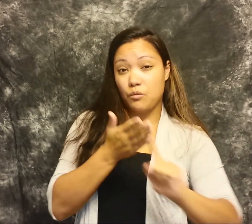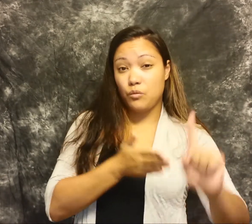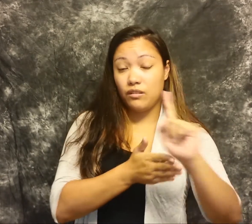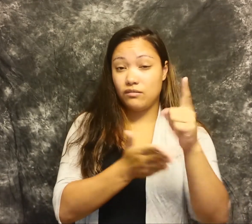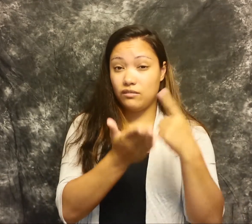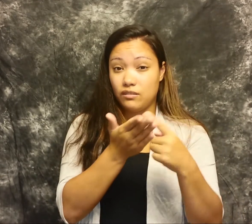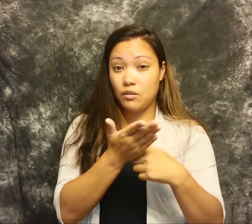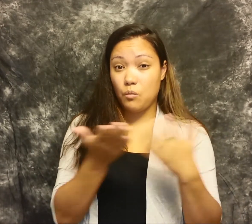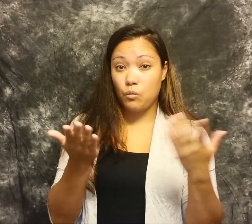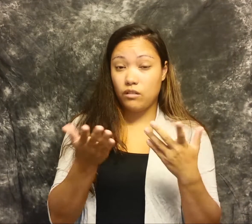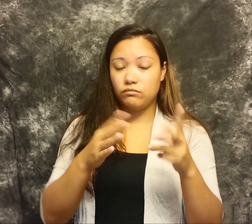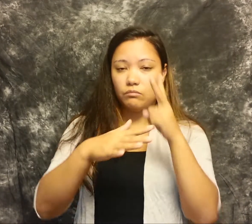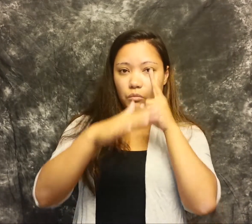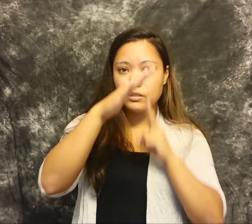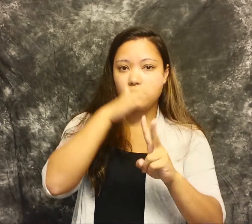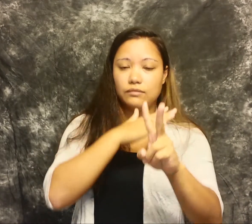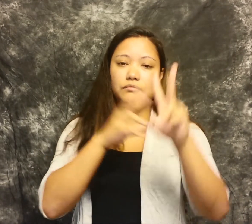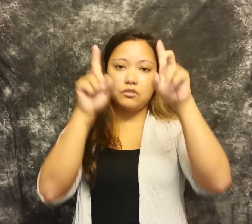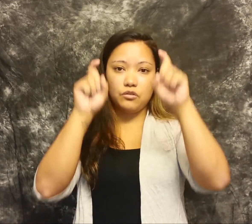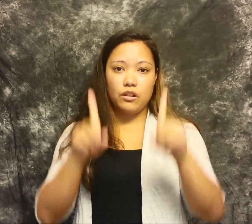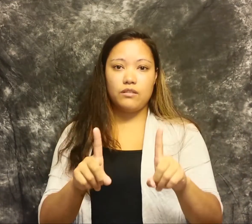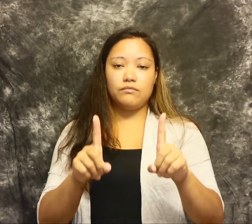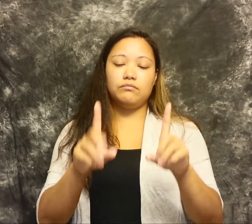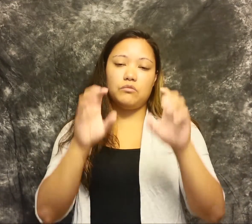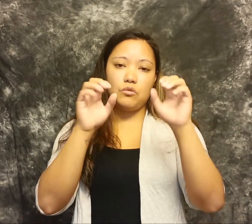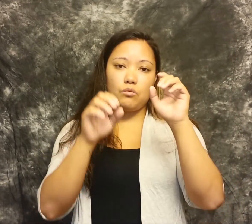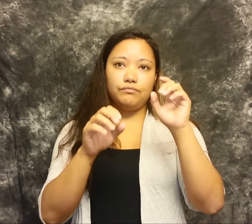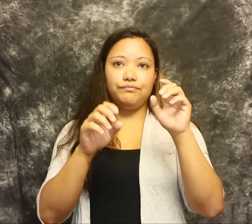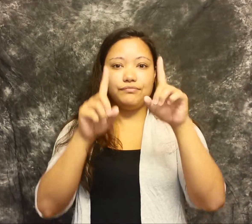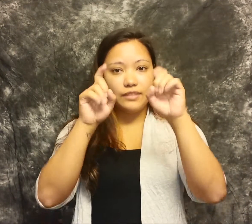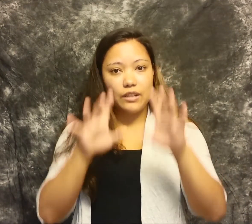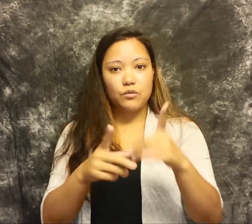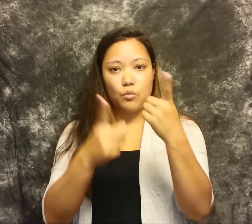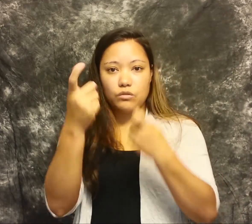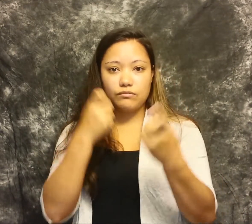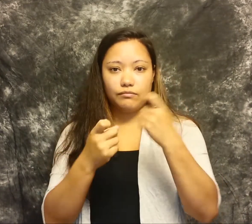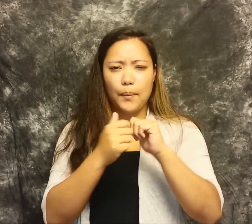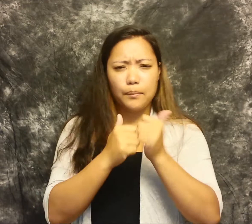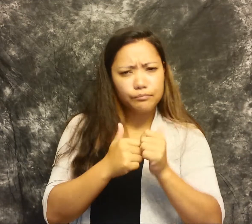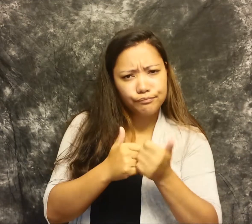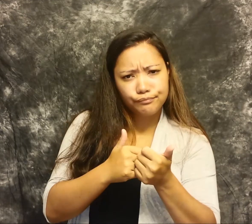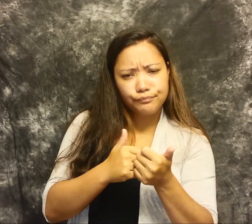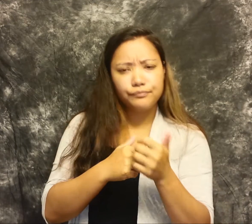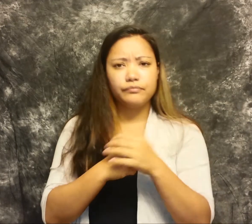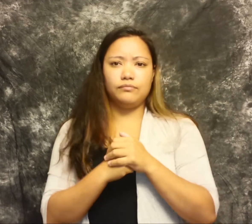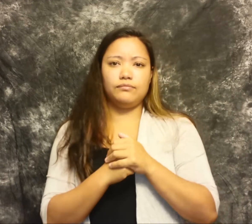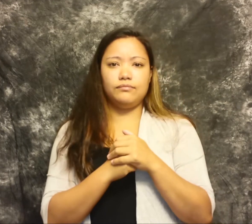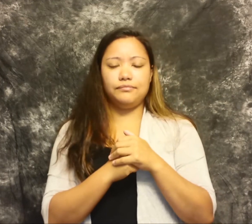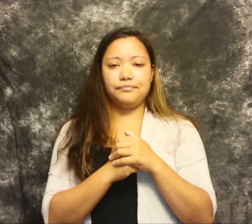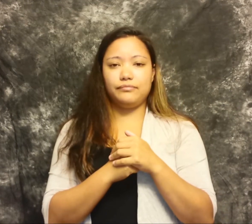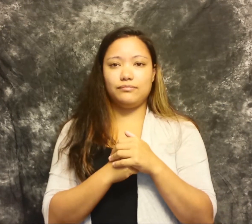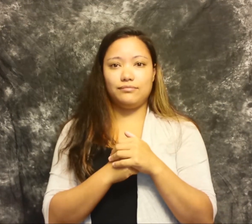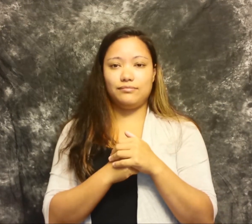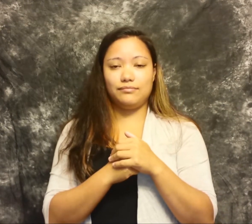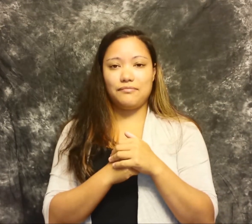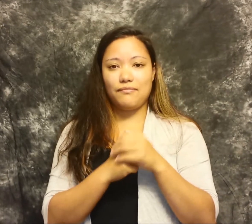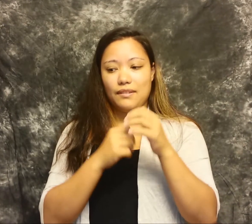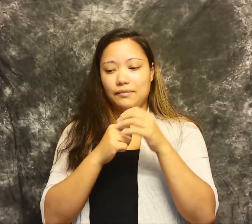the first one of 5 workshops in a row, I think it is, that all have that terrible T word in it, which is test